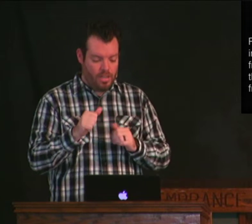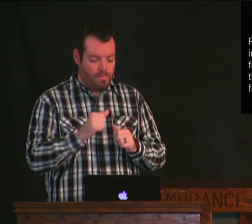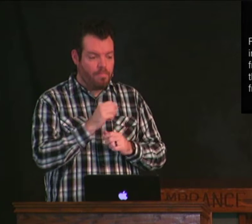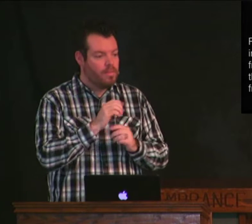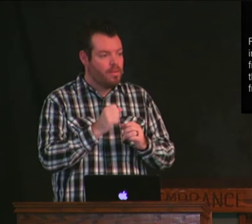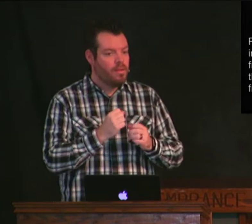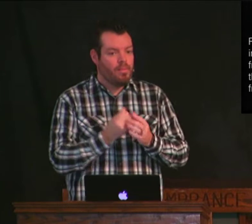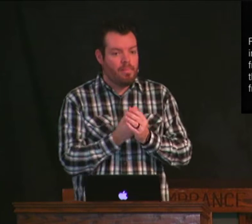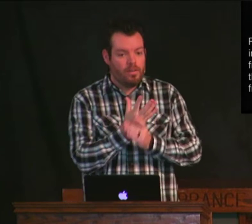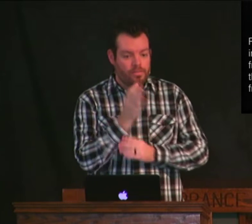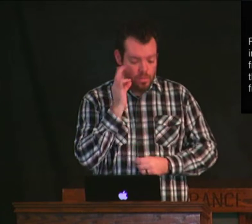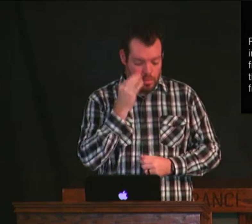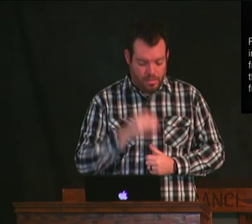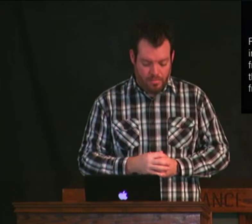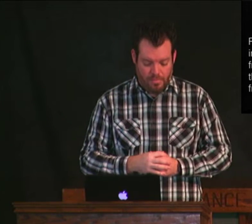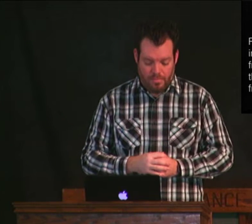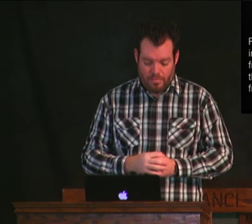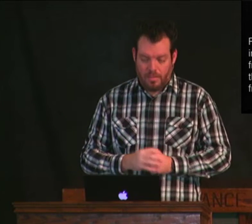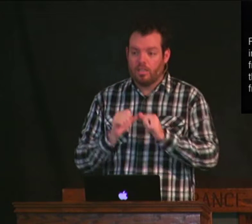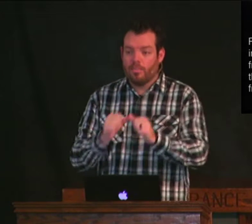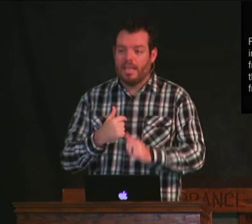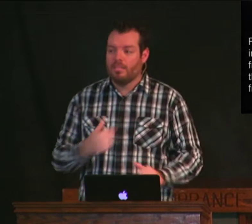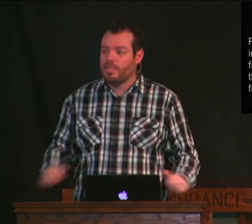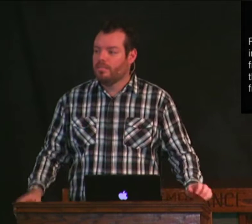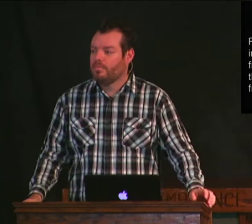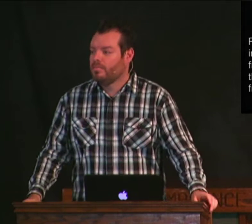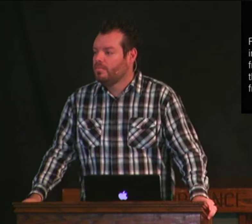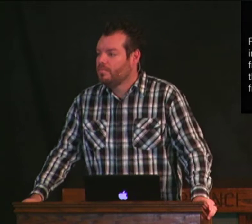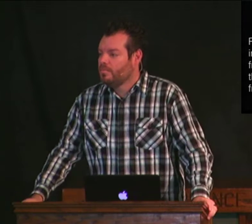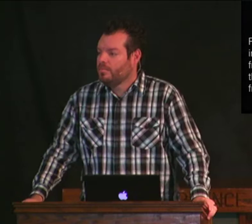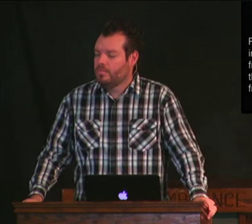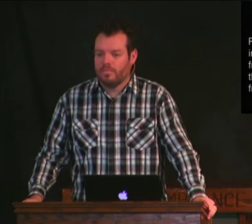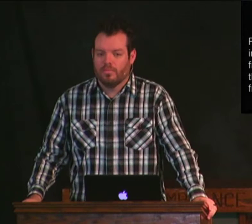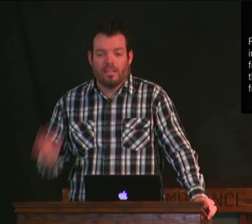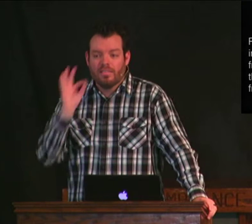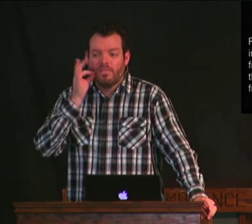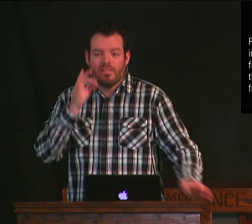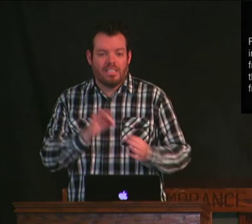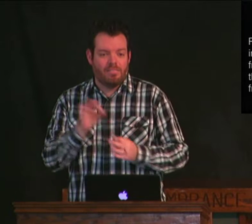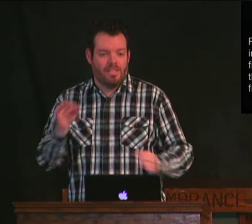can bear fruit unless you remain in me. We have the fruit of the Spirit.